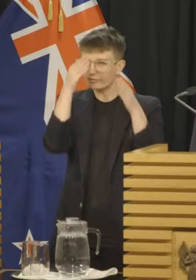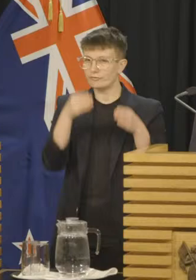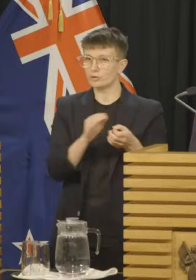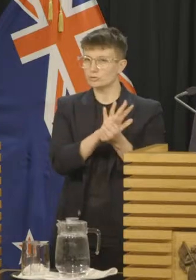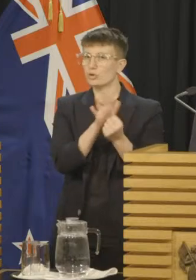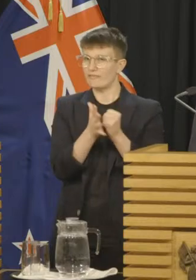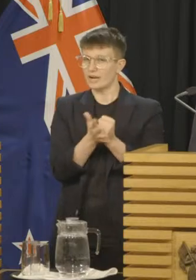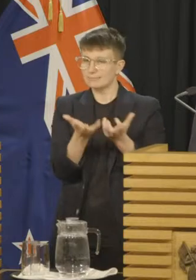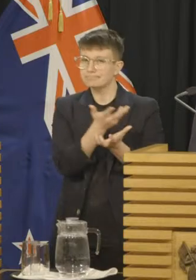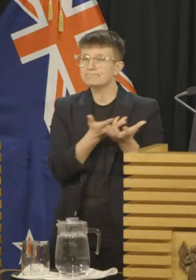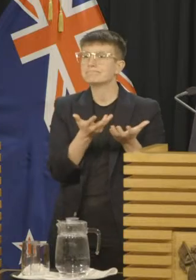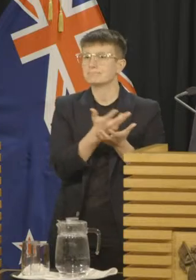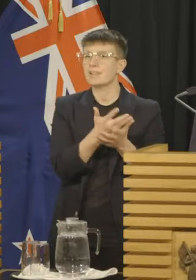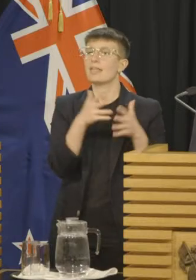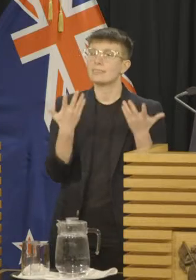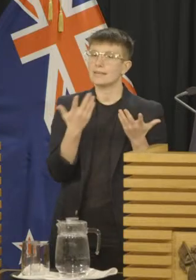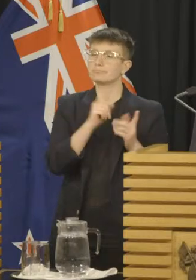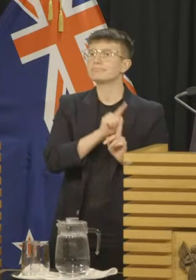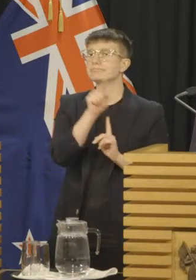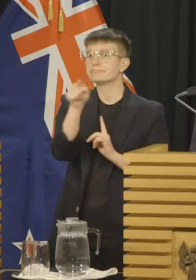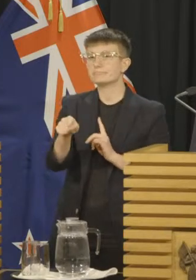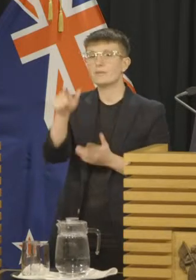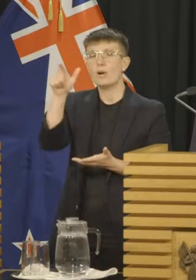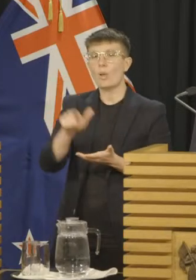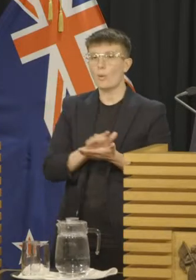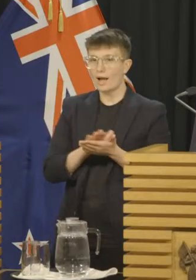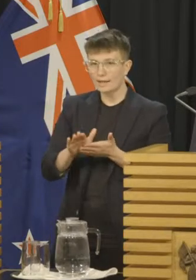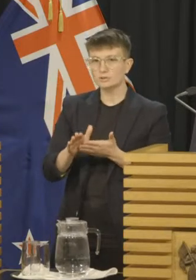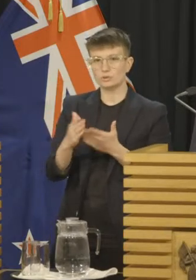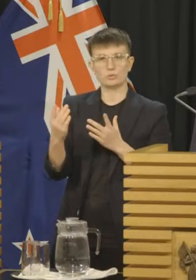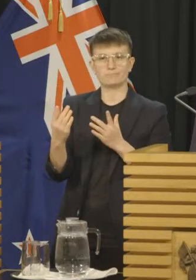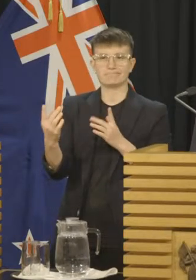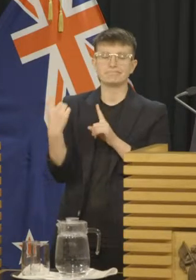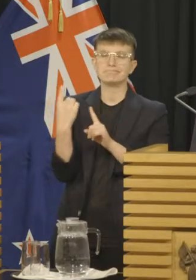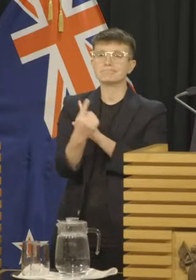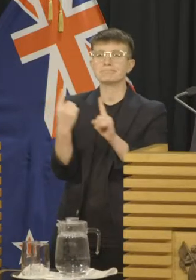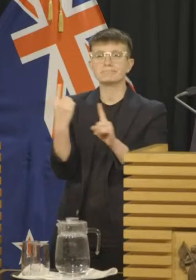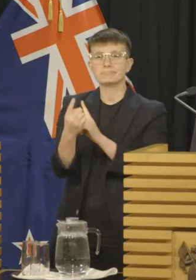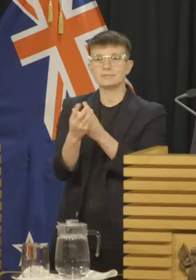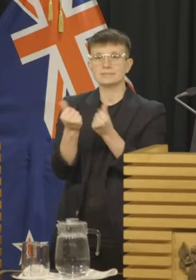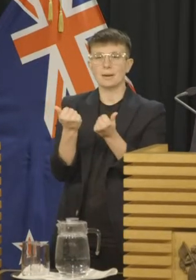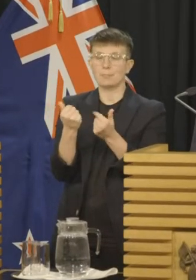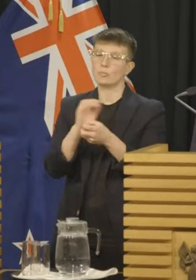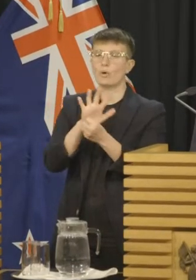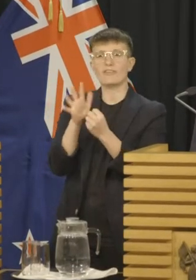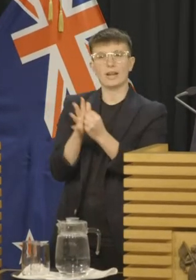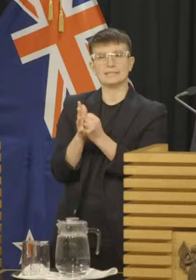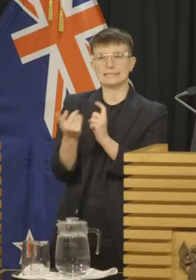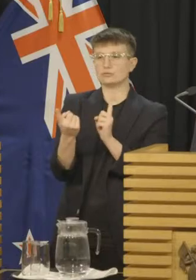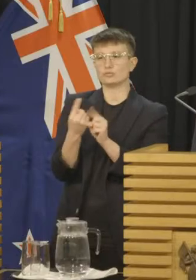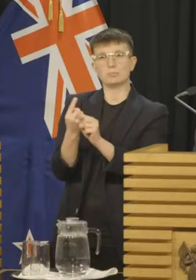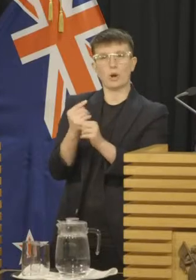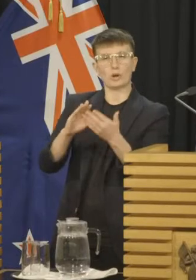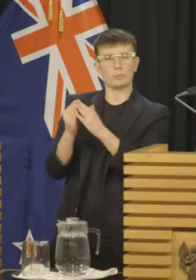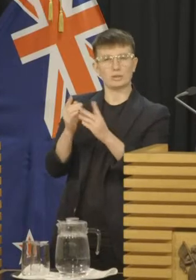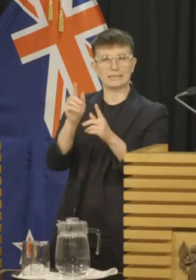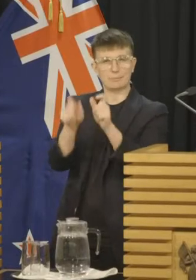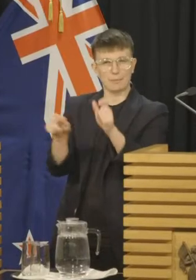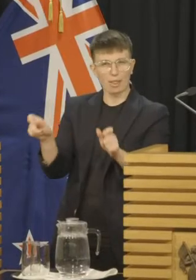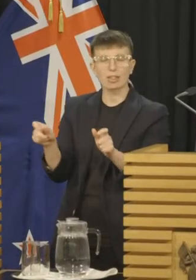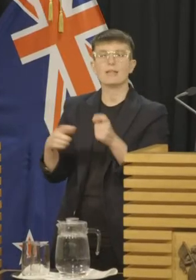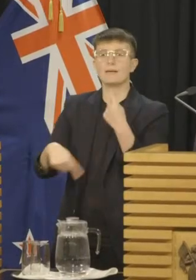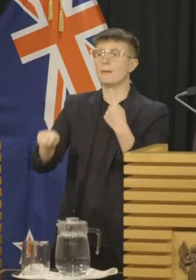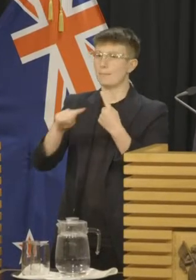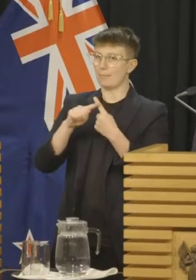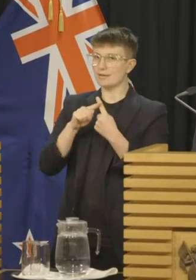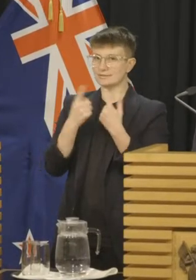to Lower Hutt to meet with key COVID-19 community responders and to make an infrastructure announcement. On Friday, I am in